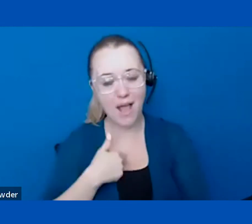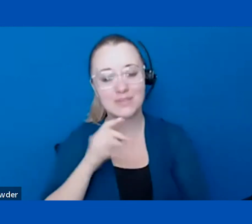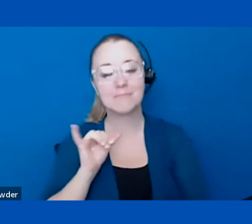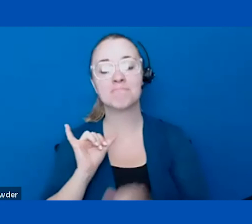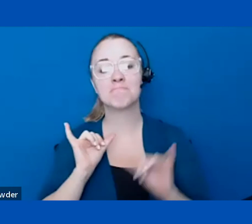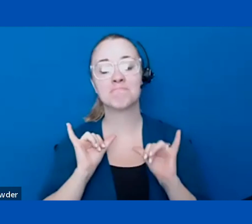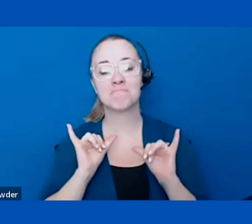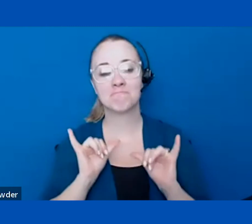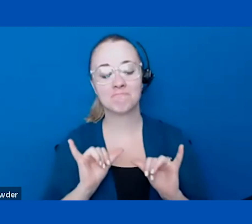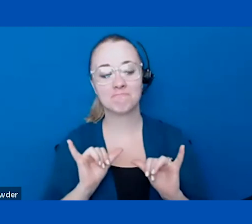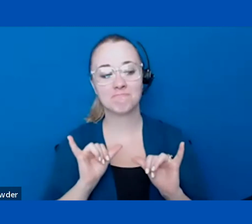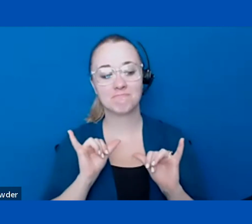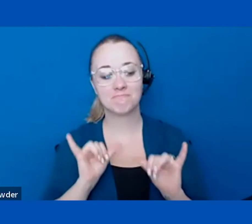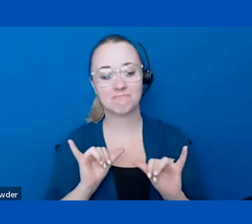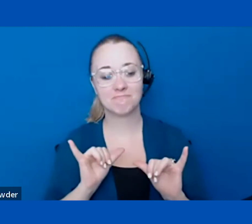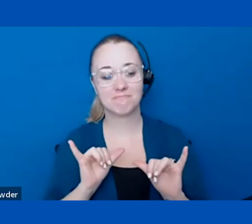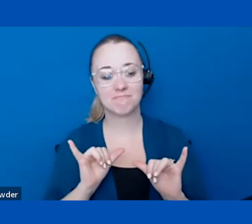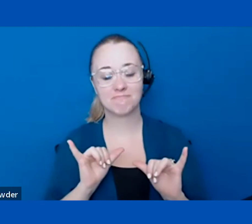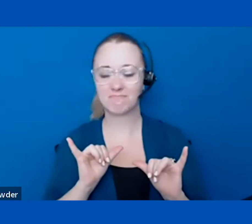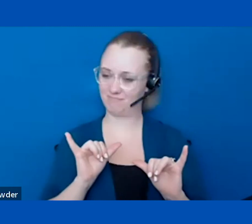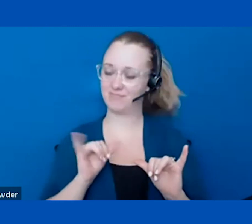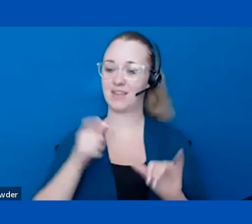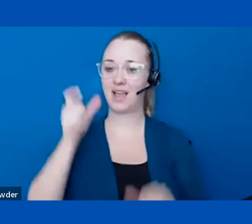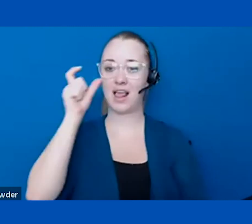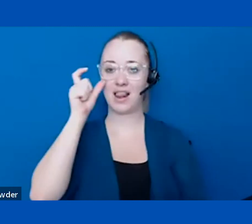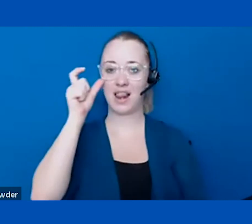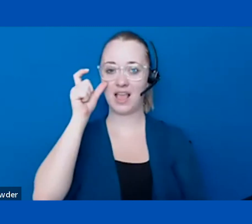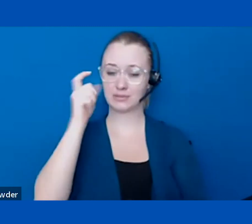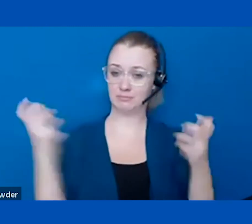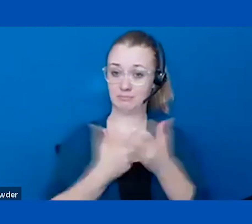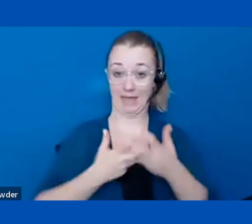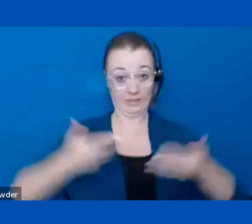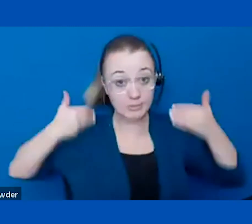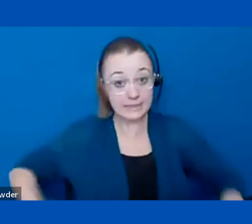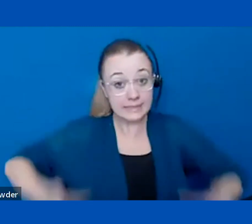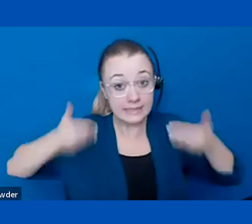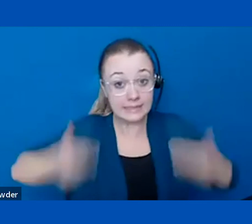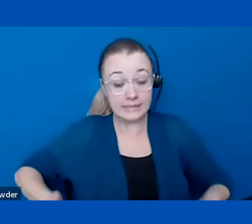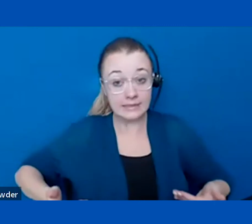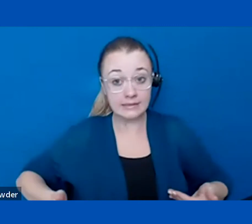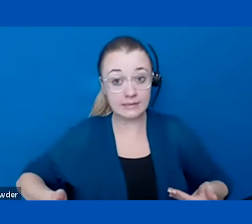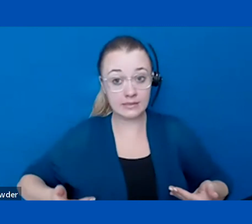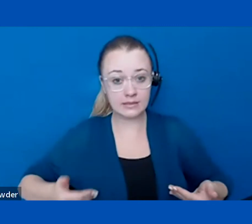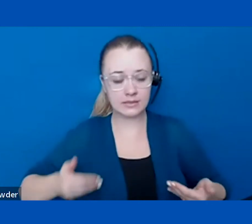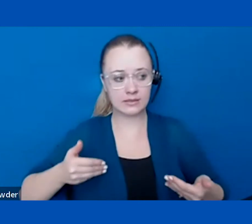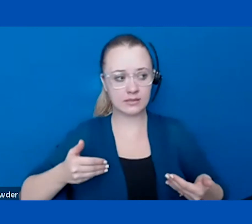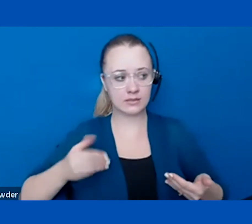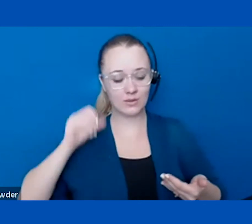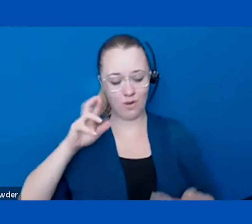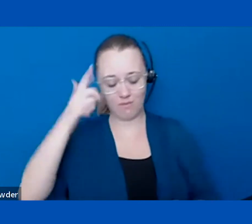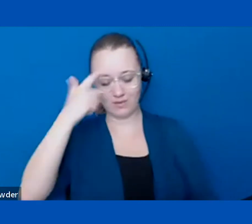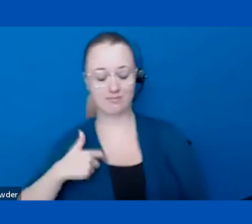whether I felt it was a statement of Manuel Arguyin, or is it something because I'm